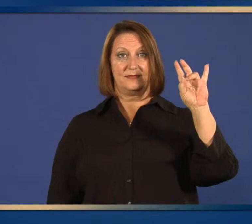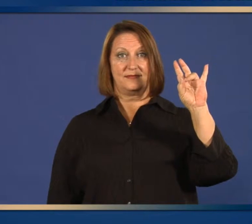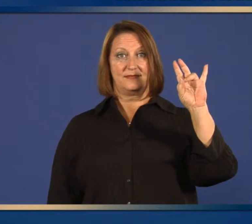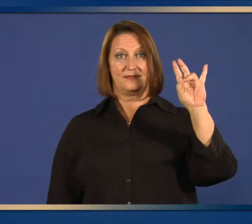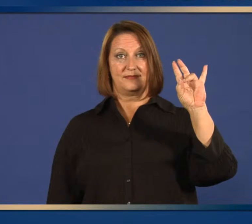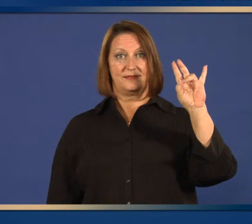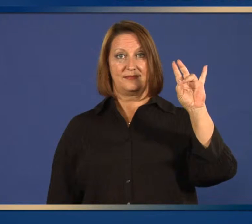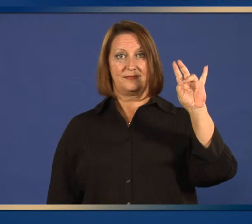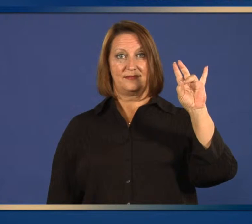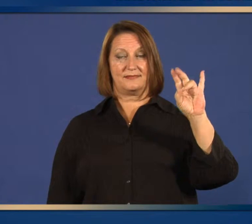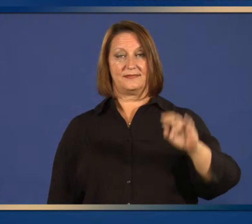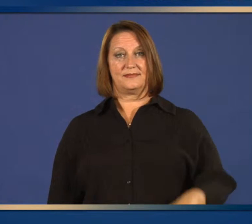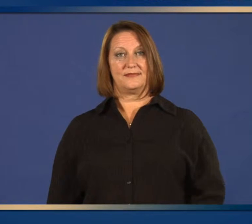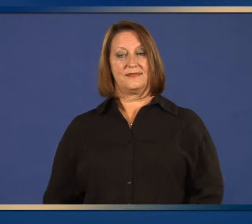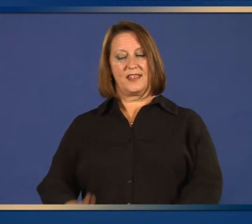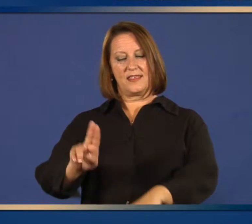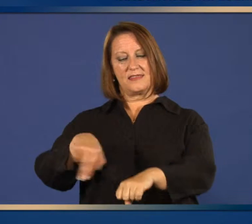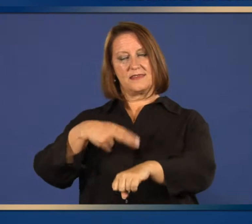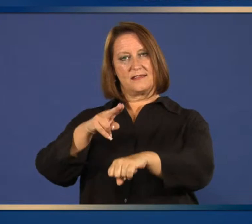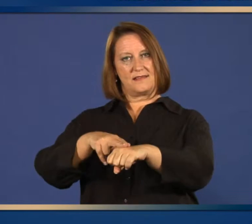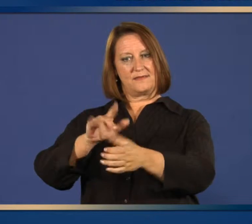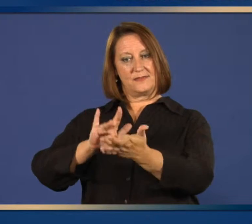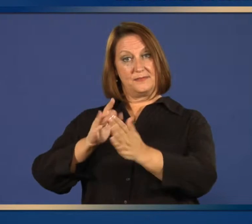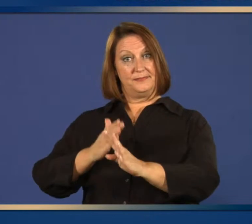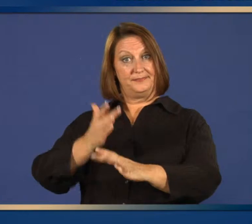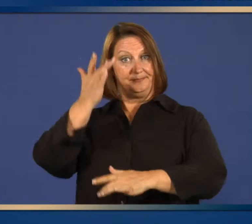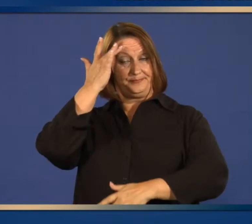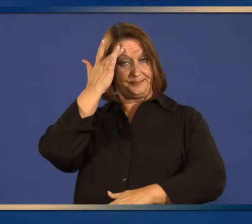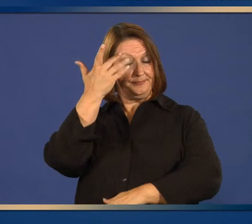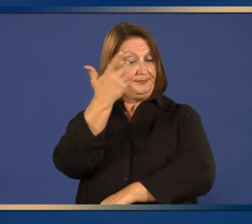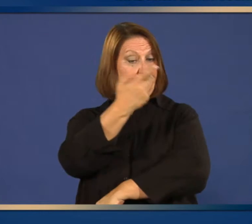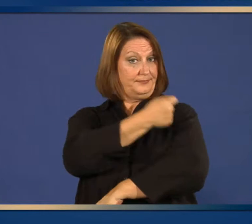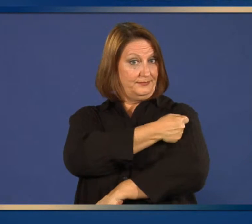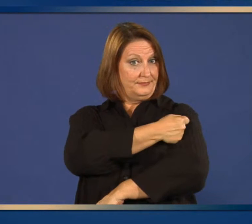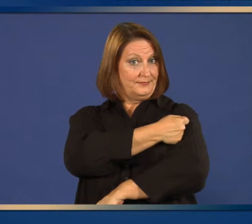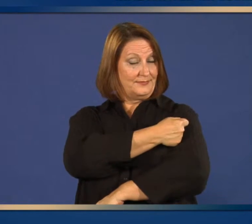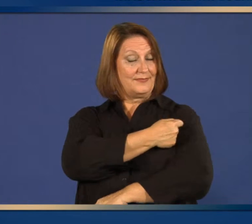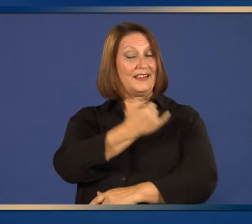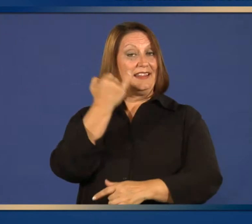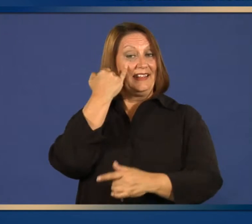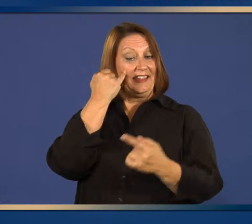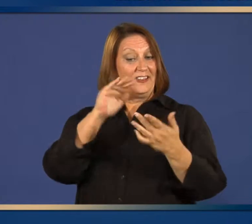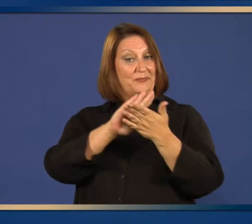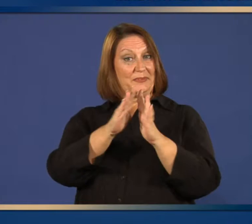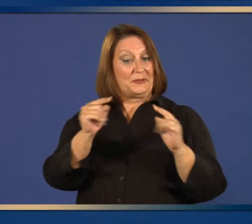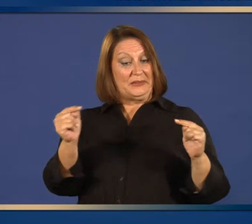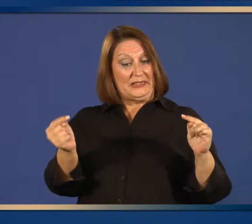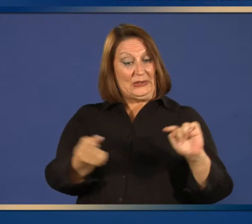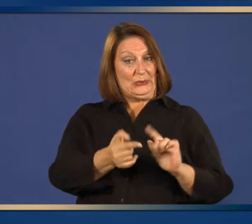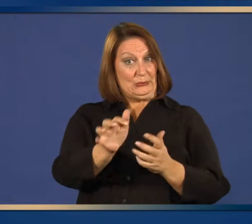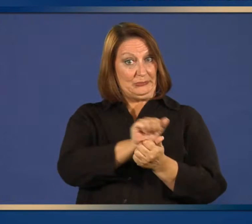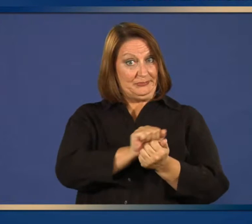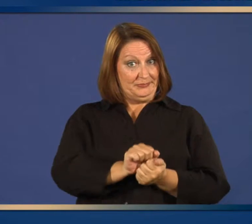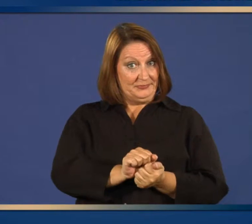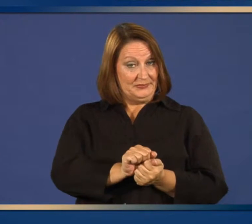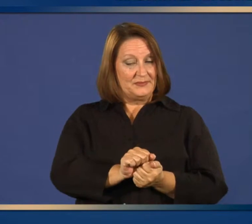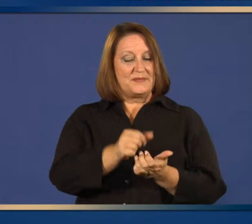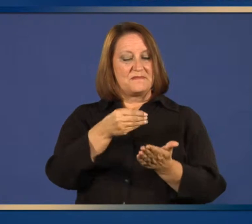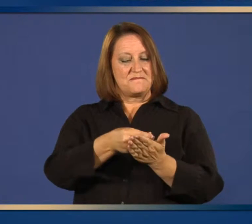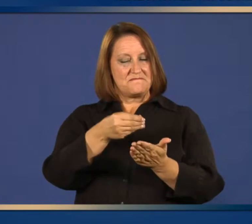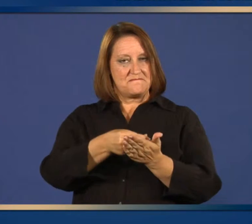7. The National Vaccine Injury Compensation Program.